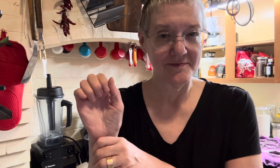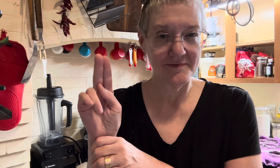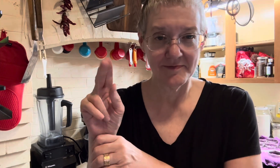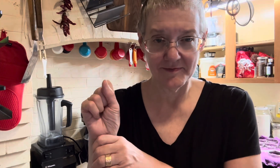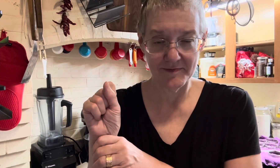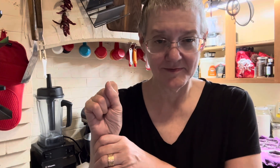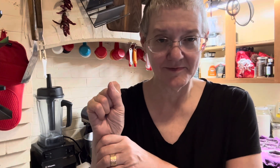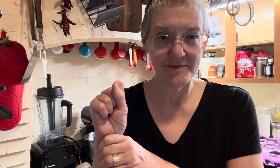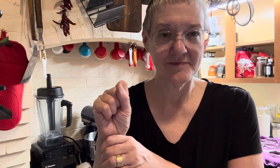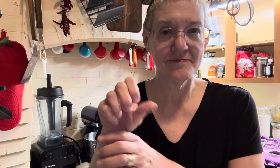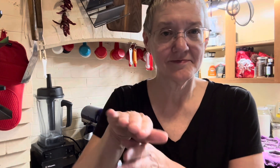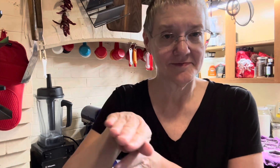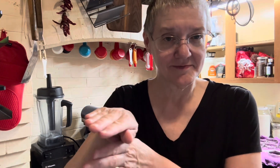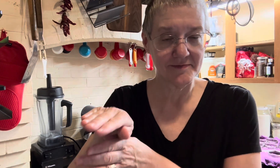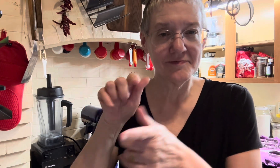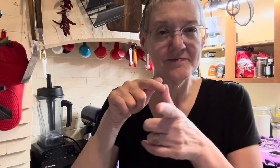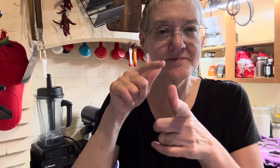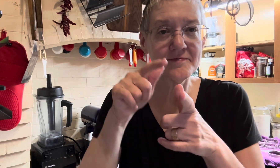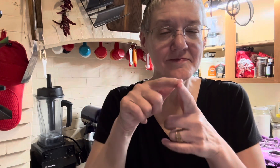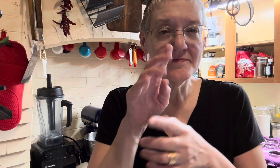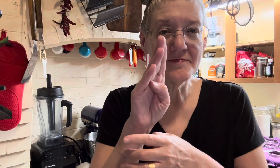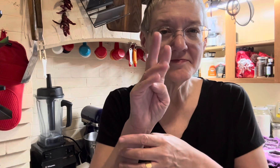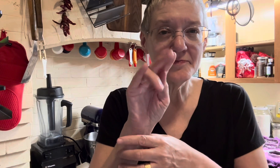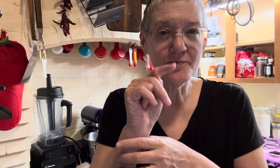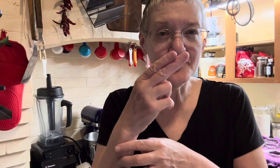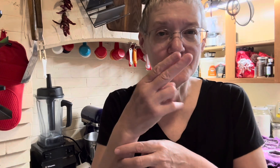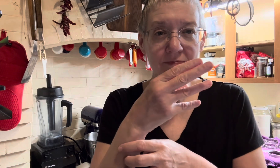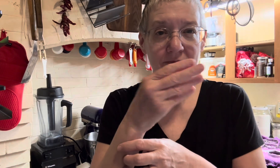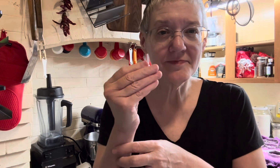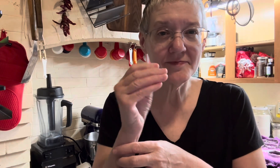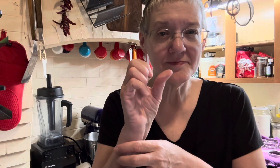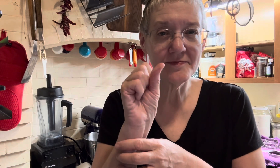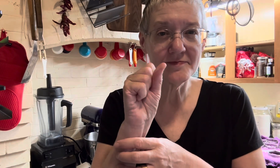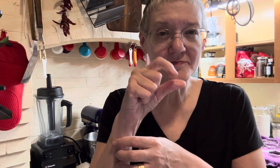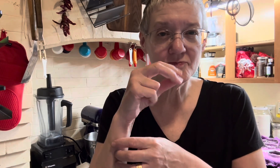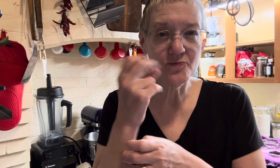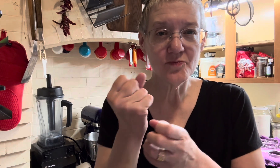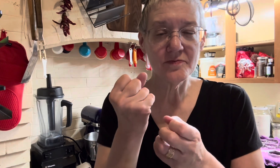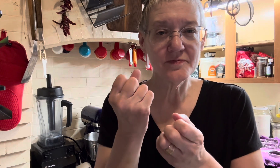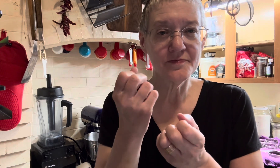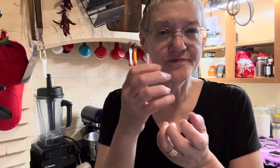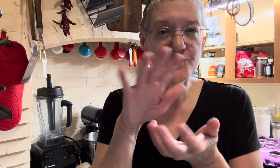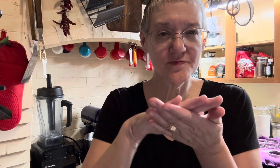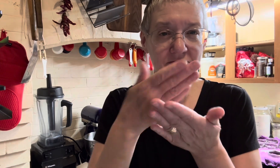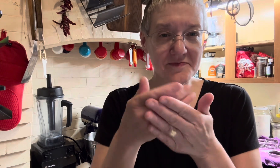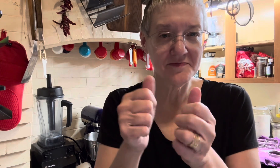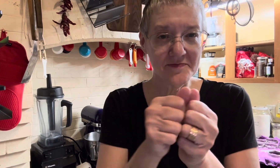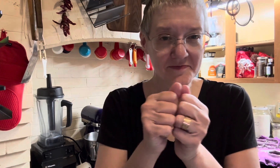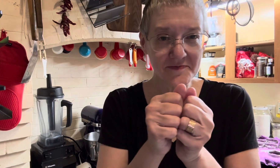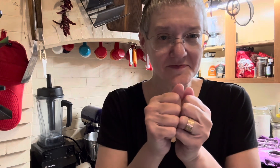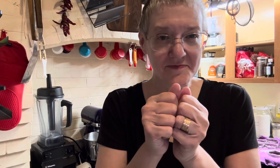ghee, which doesn't have any carbs, I'll set it aside, and then I'll simmer the broth and the squash